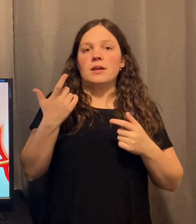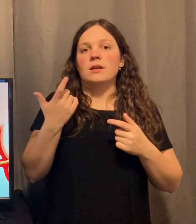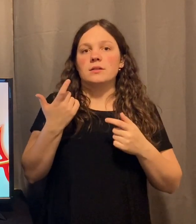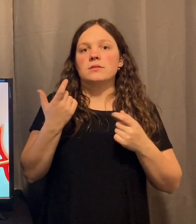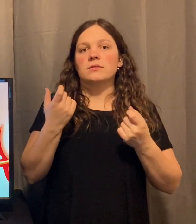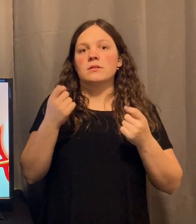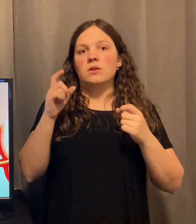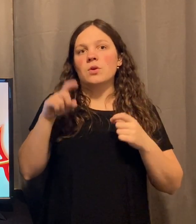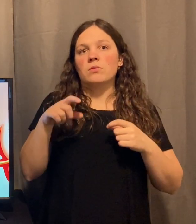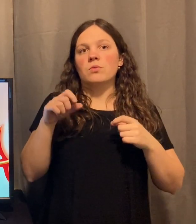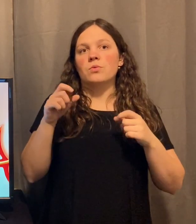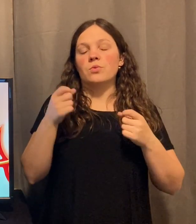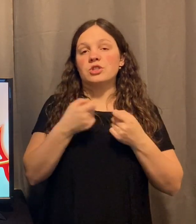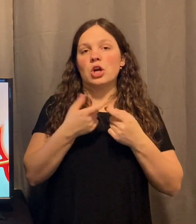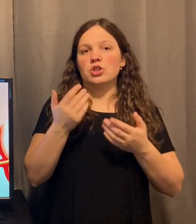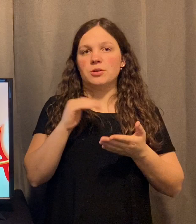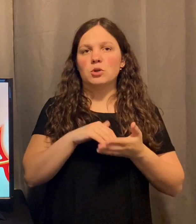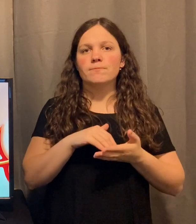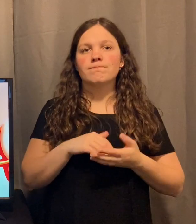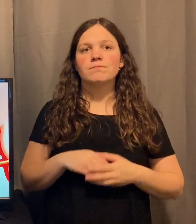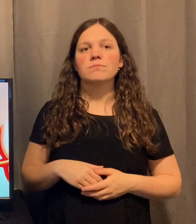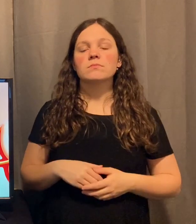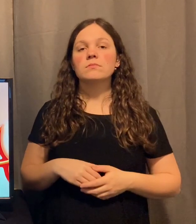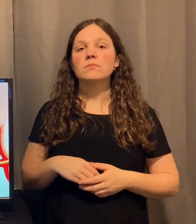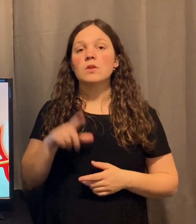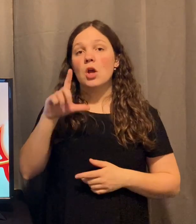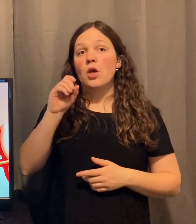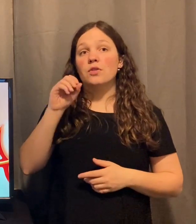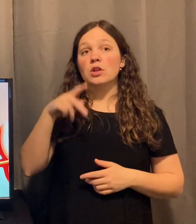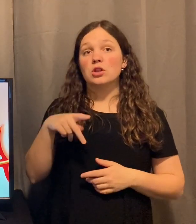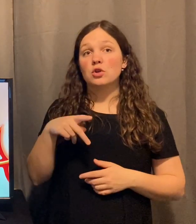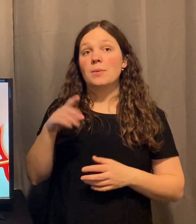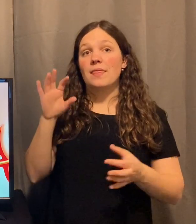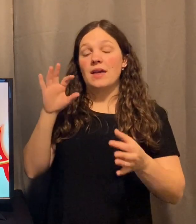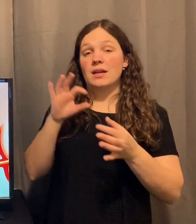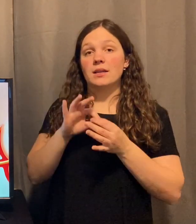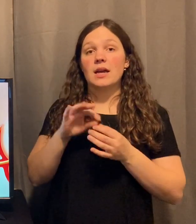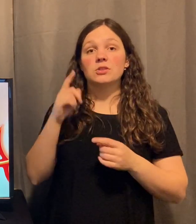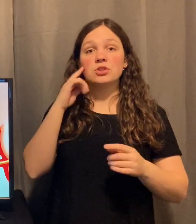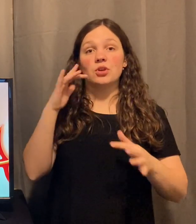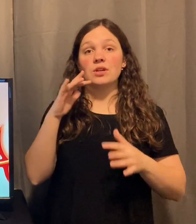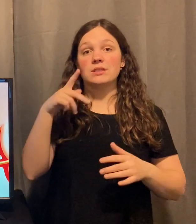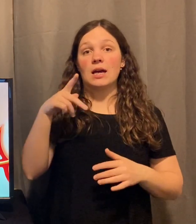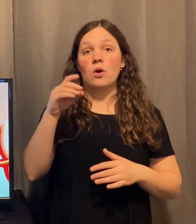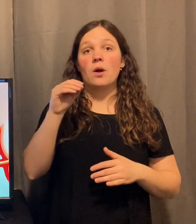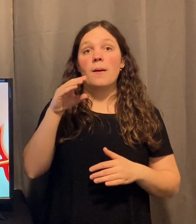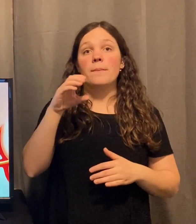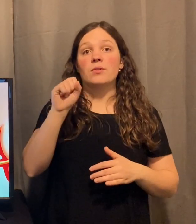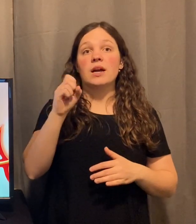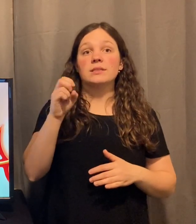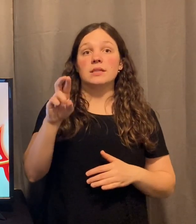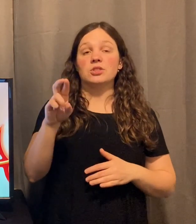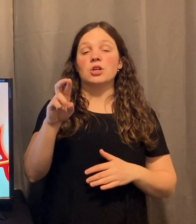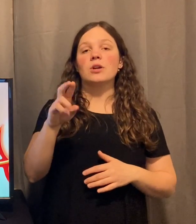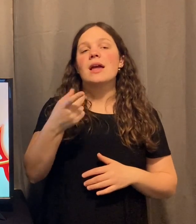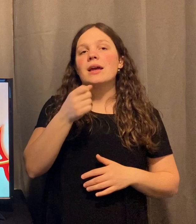is rechargeable. The loop that connects to the sound processor is